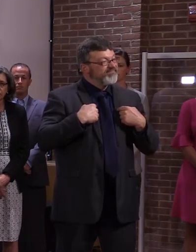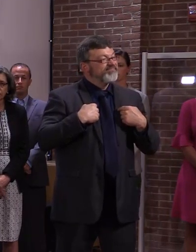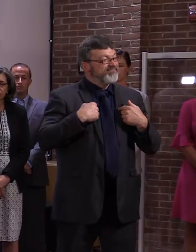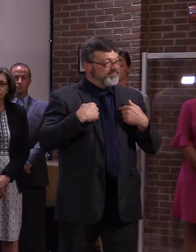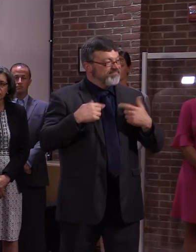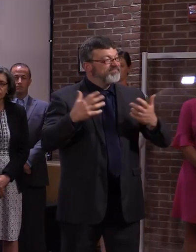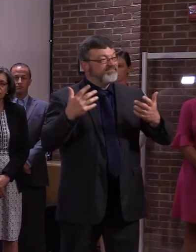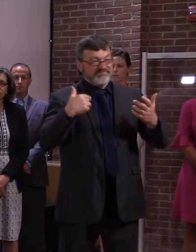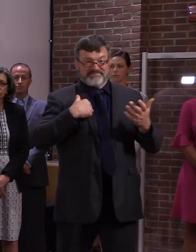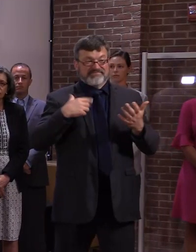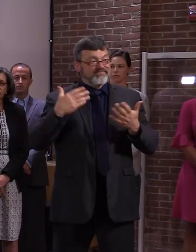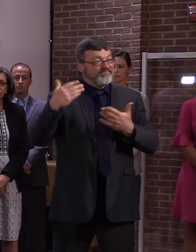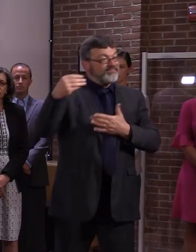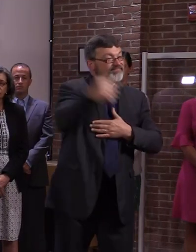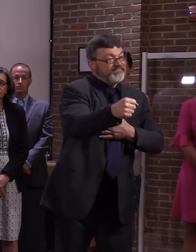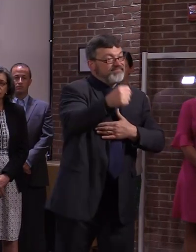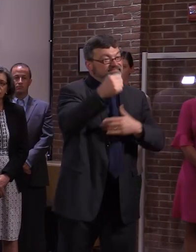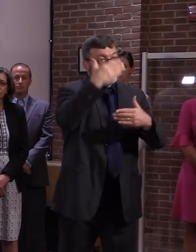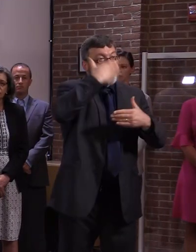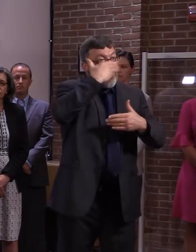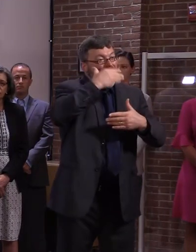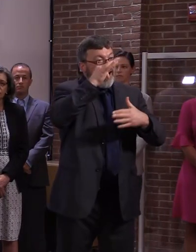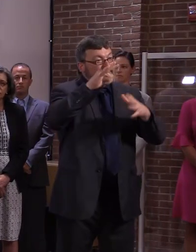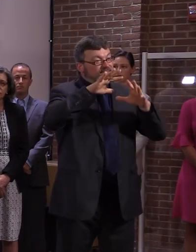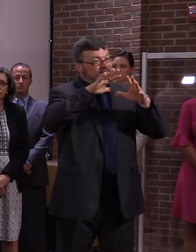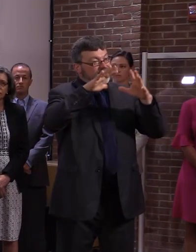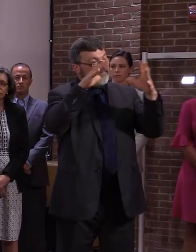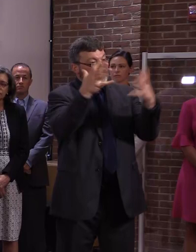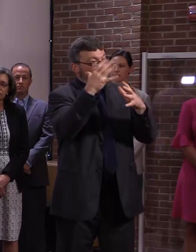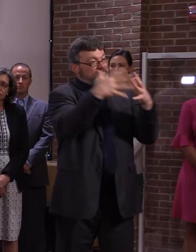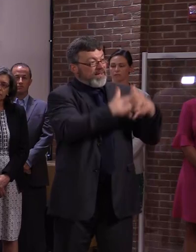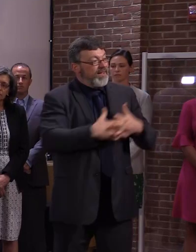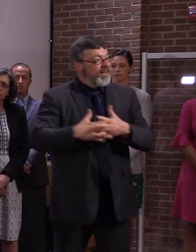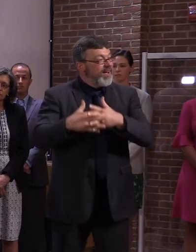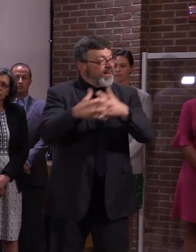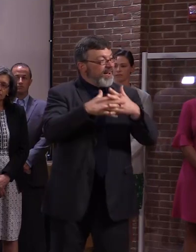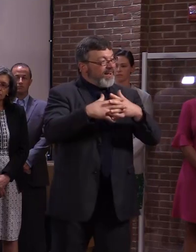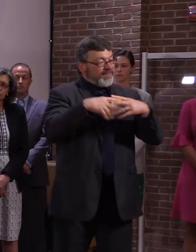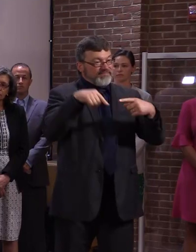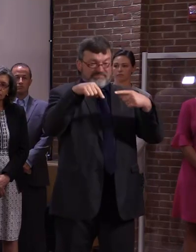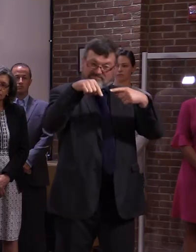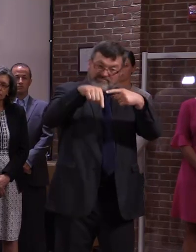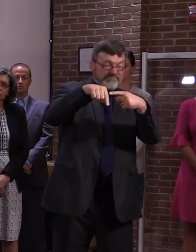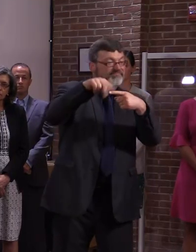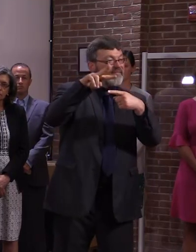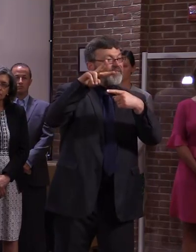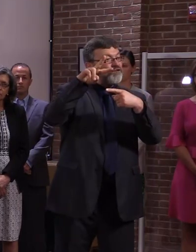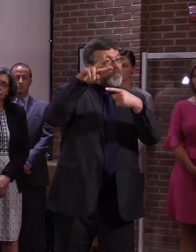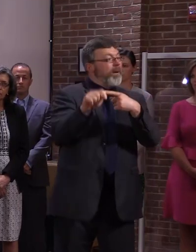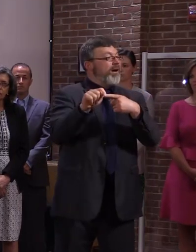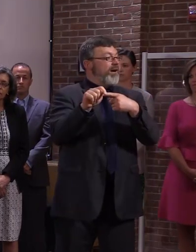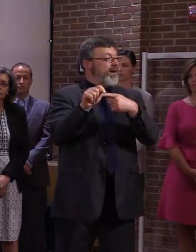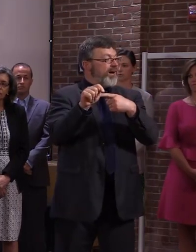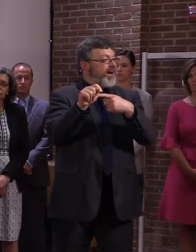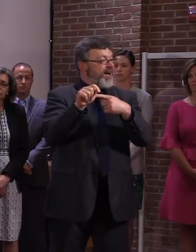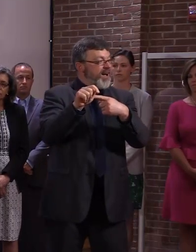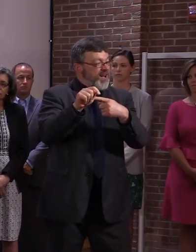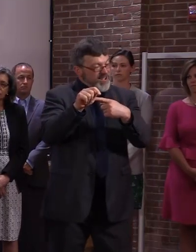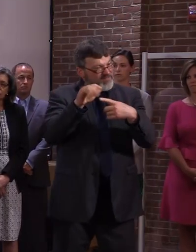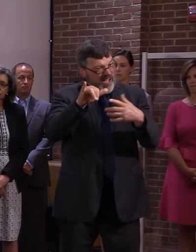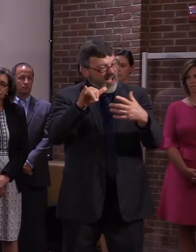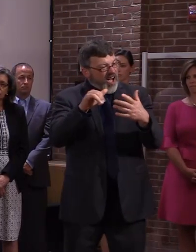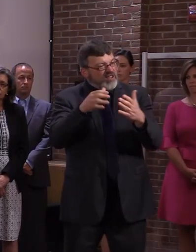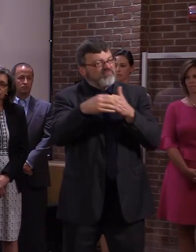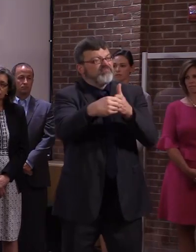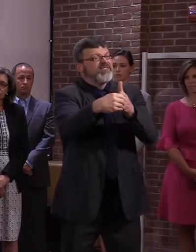way, Vermonters will always step forward and lead the charge. I